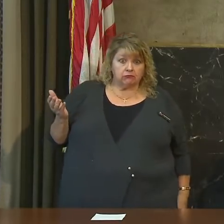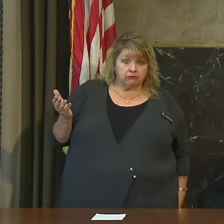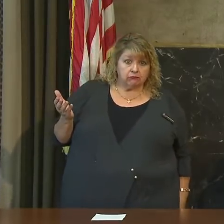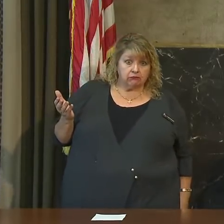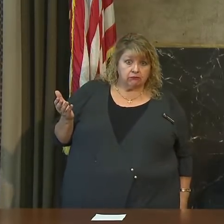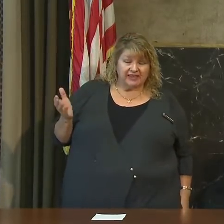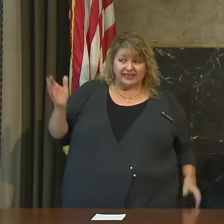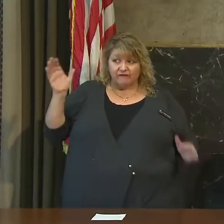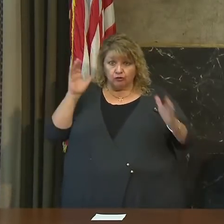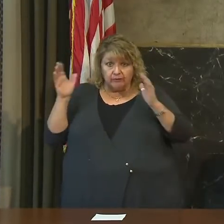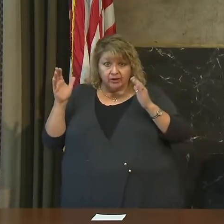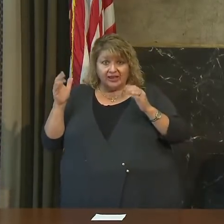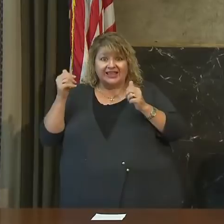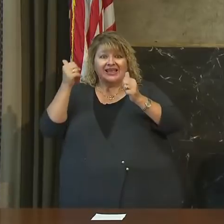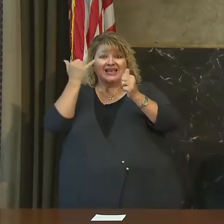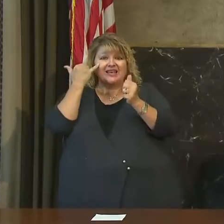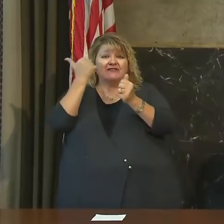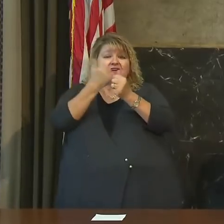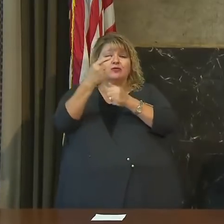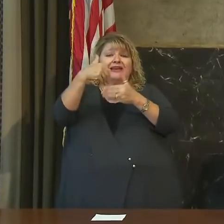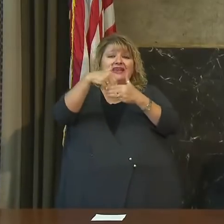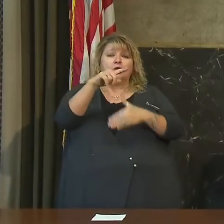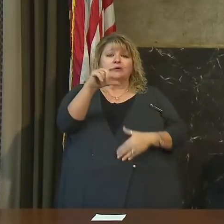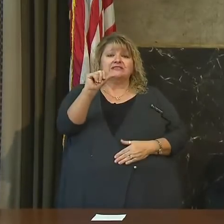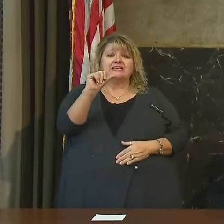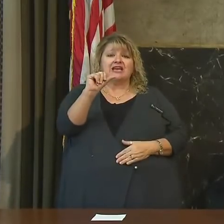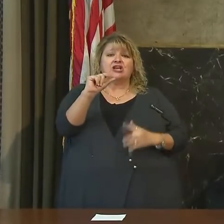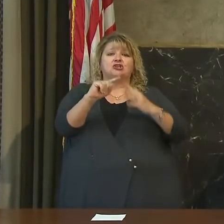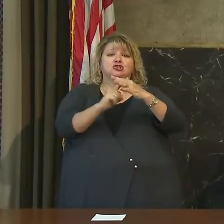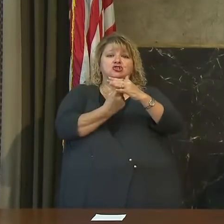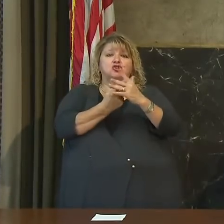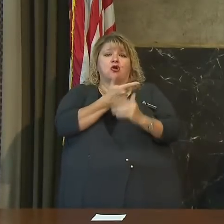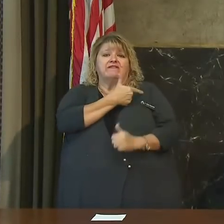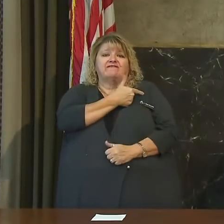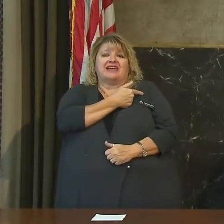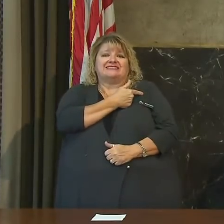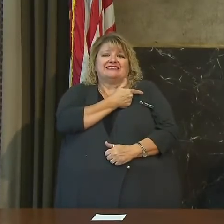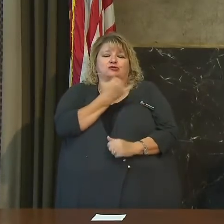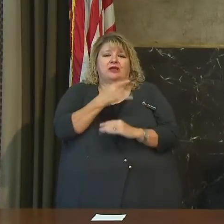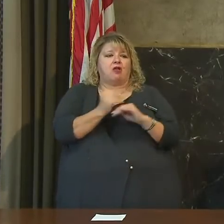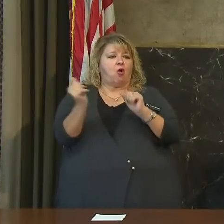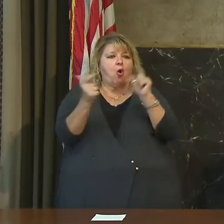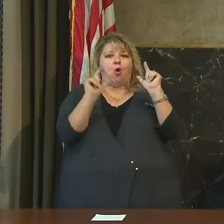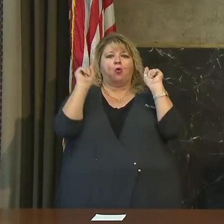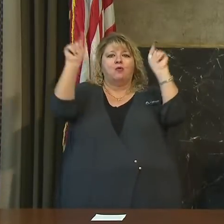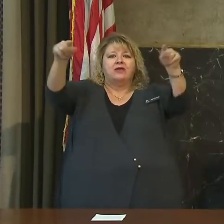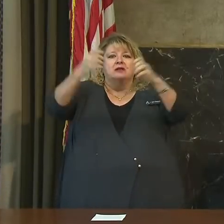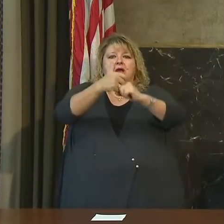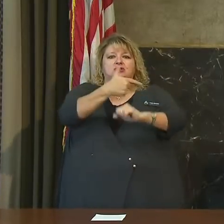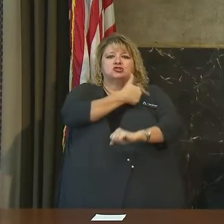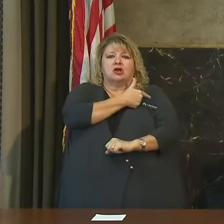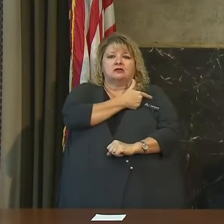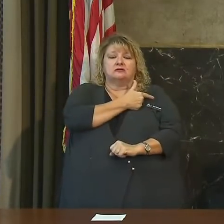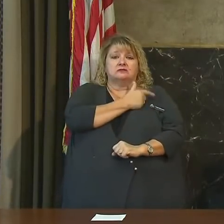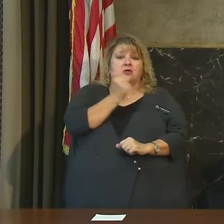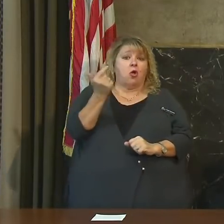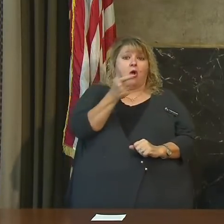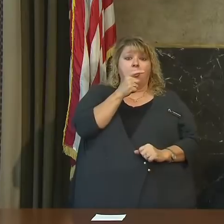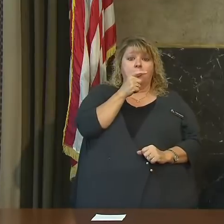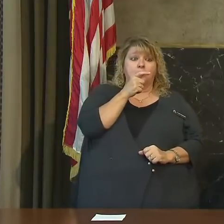So if everybody in the state of Louisiana started their vaccination series today who hasn't decided to do that